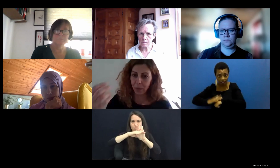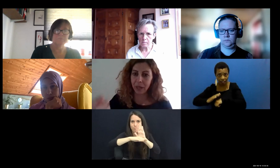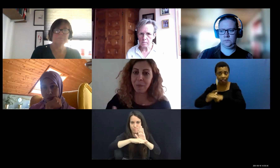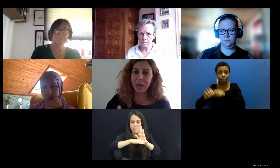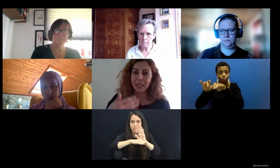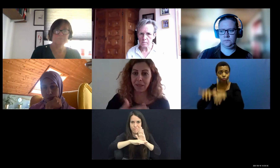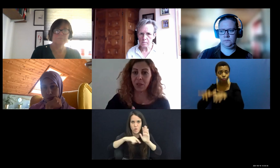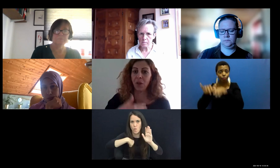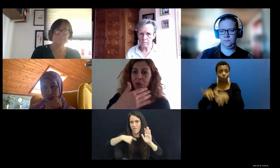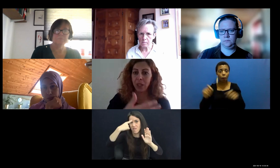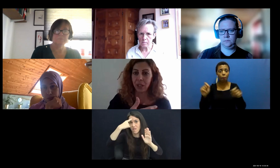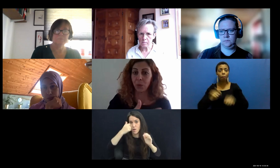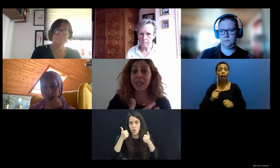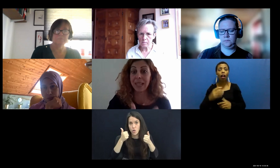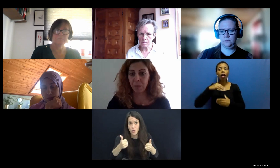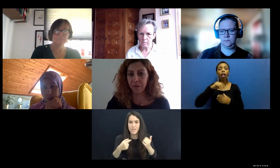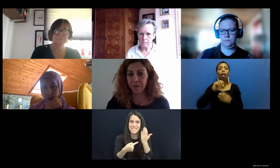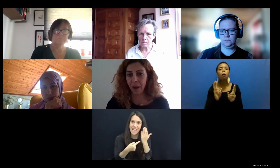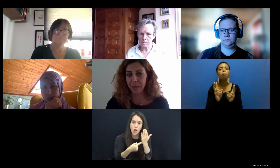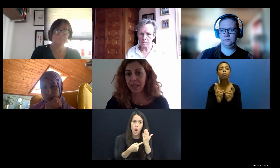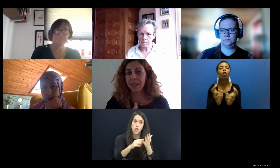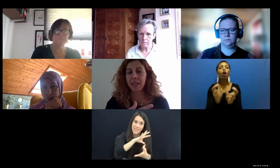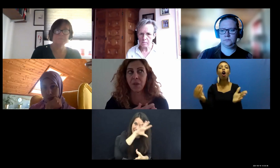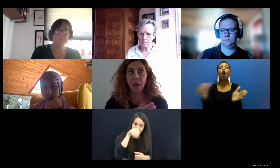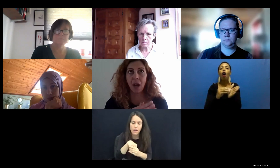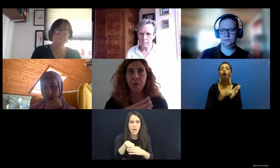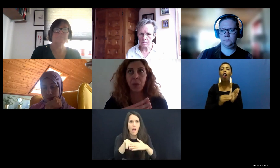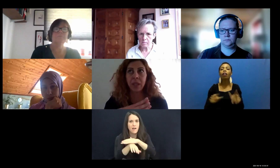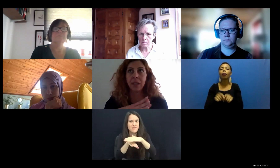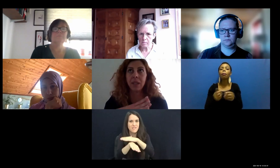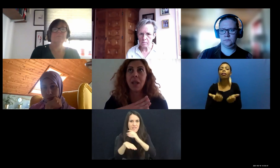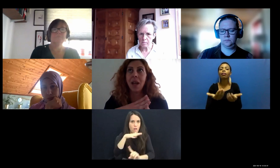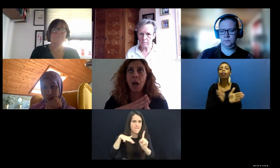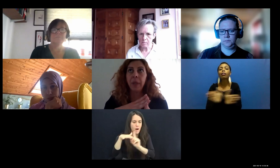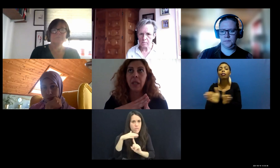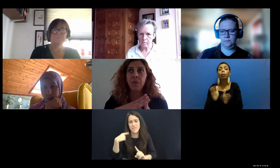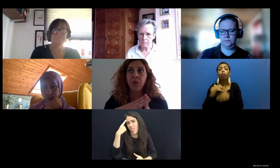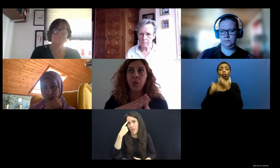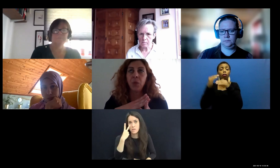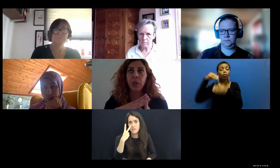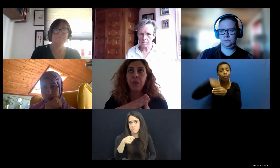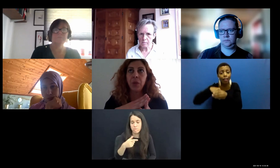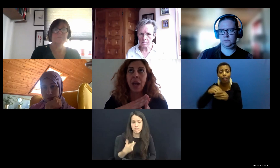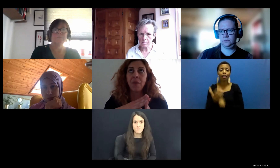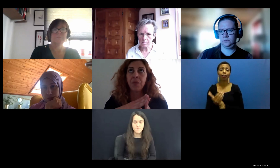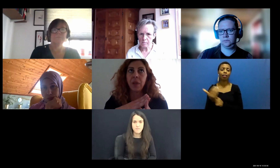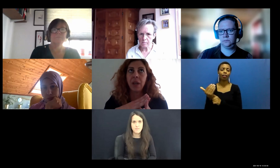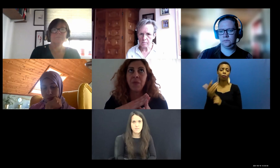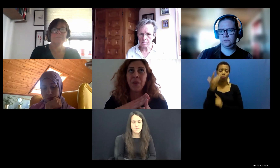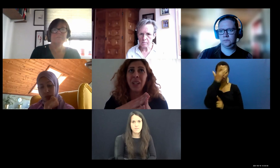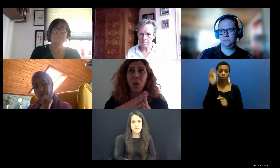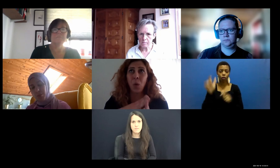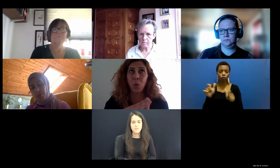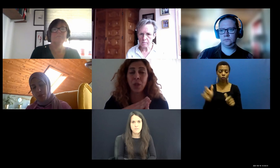kind of embedding the technology into accessible environments. That's kind of how I view it. That, I mean, if you have